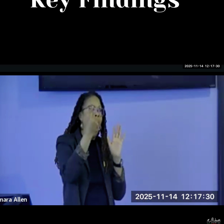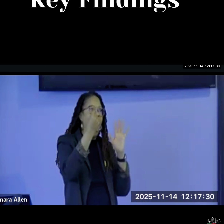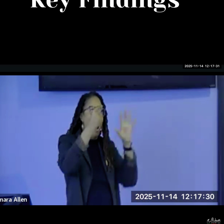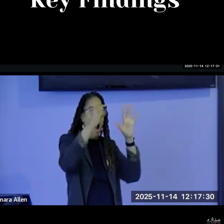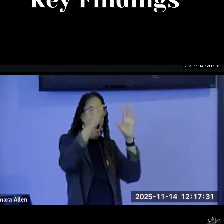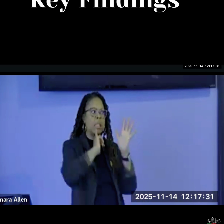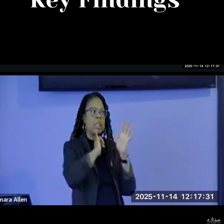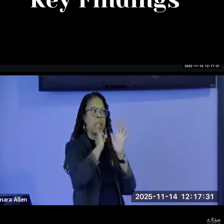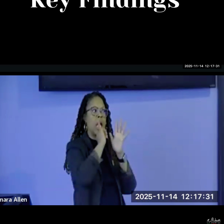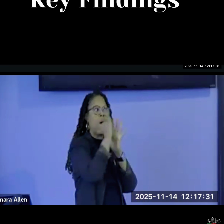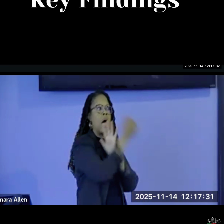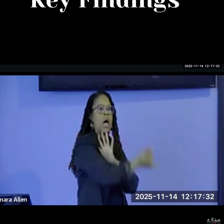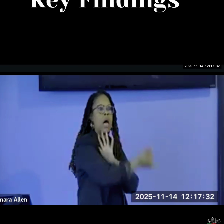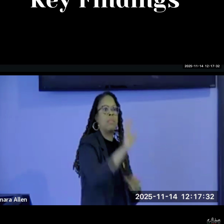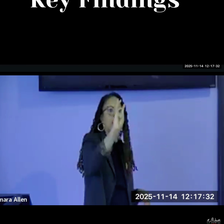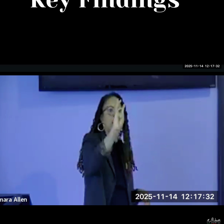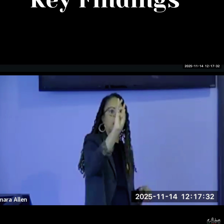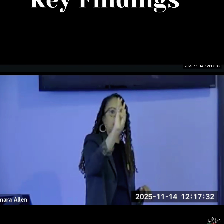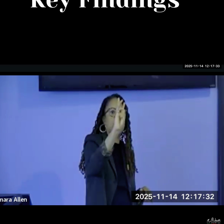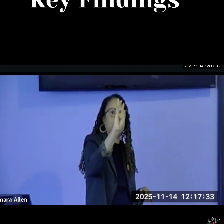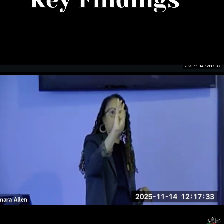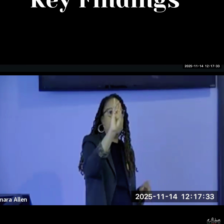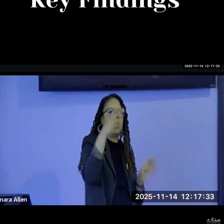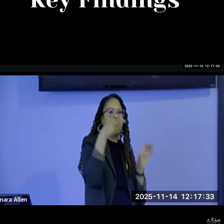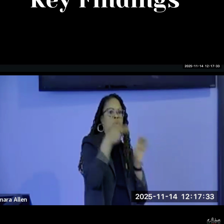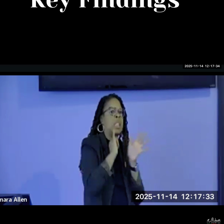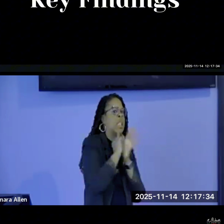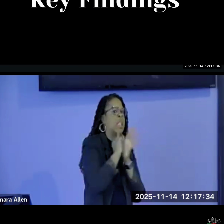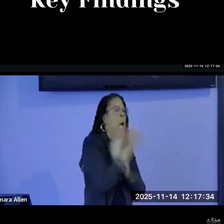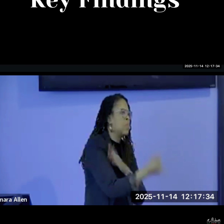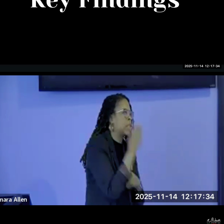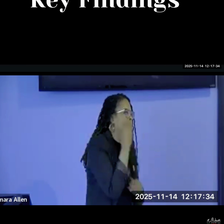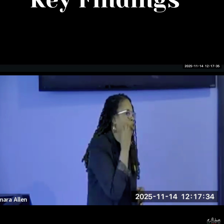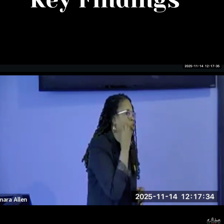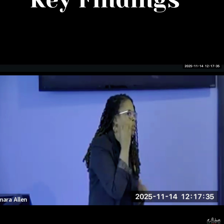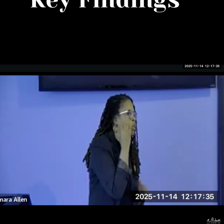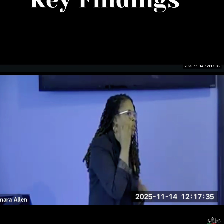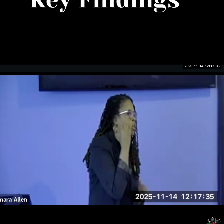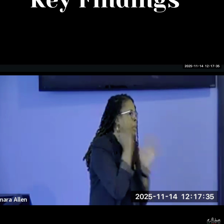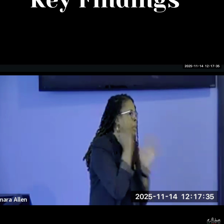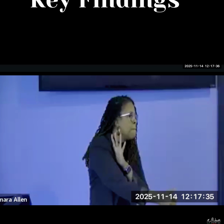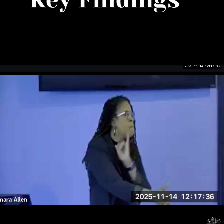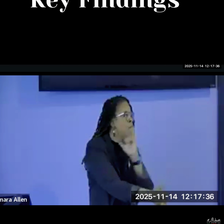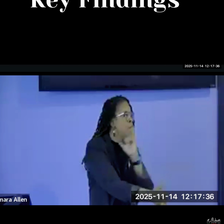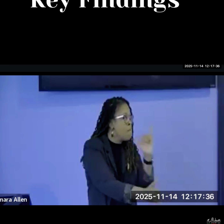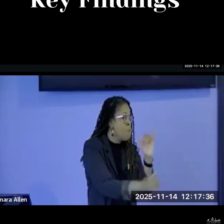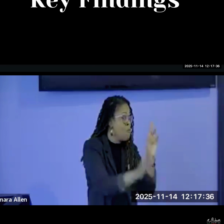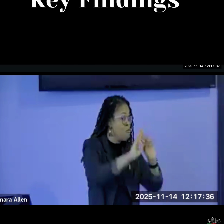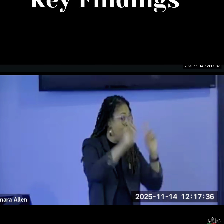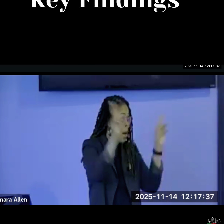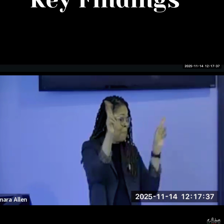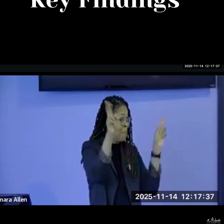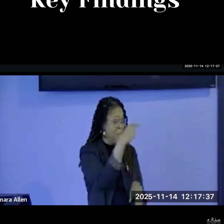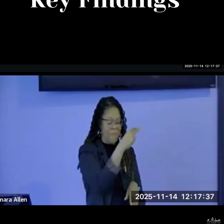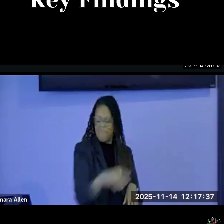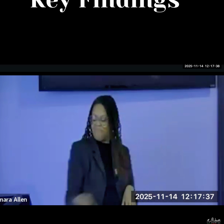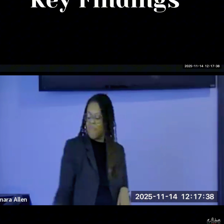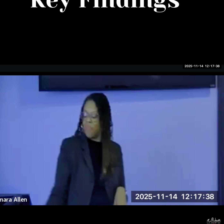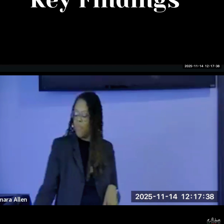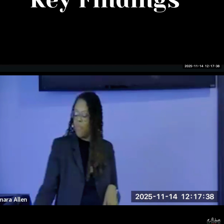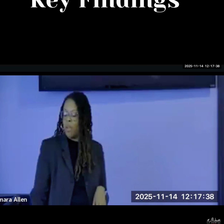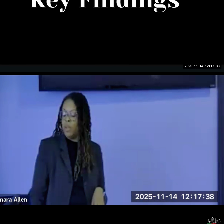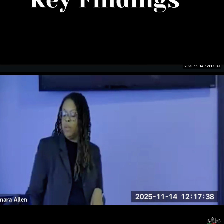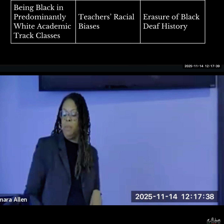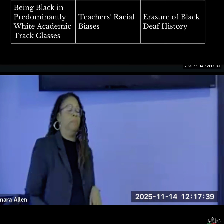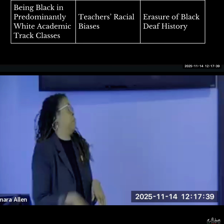I created the key findings. So what I did is go through all of the data and recognize that all six